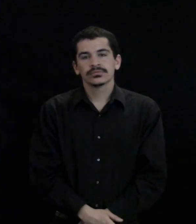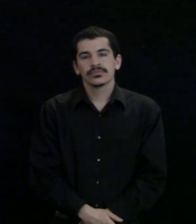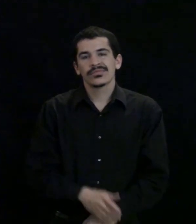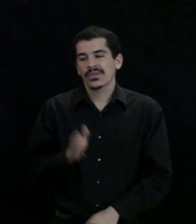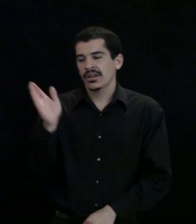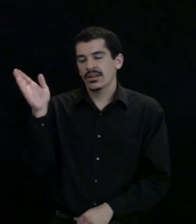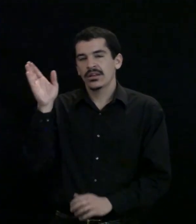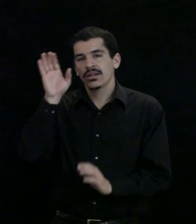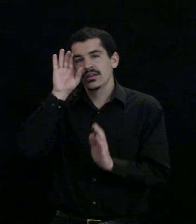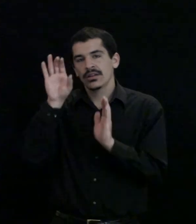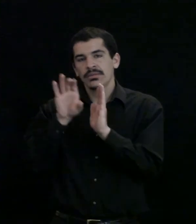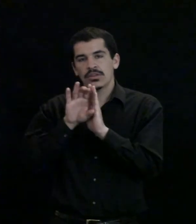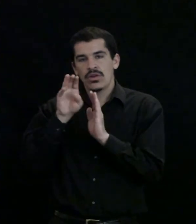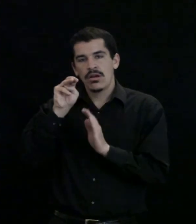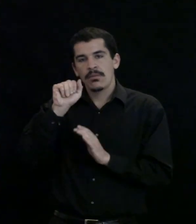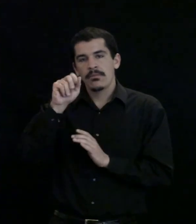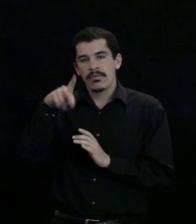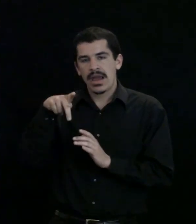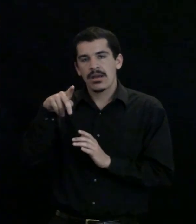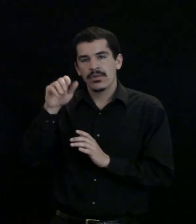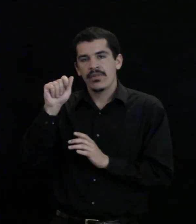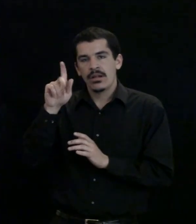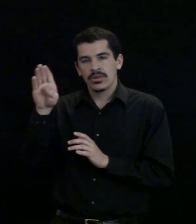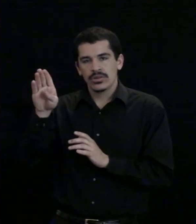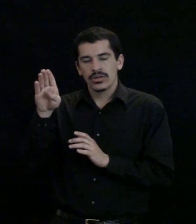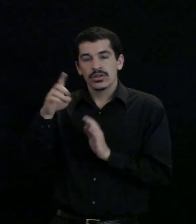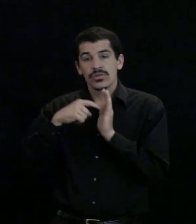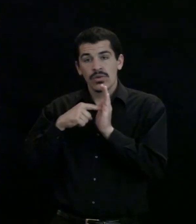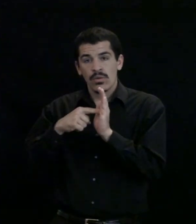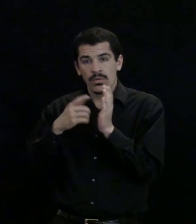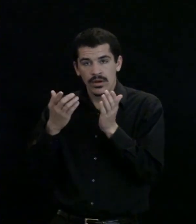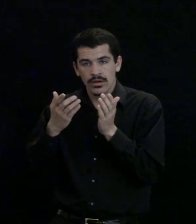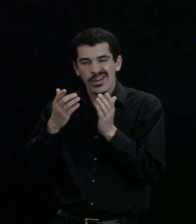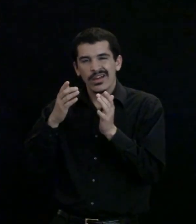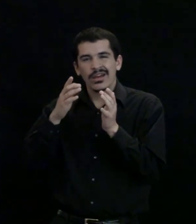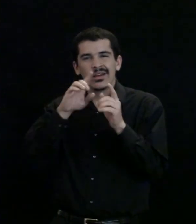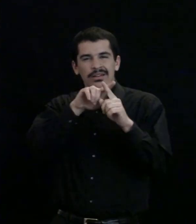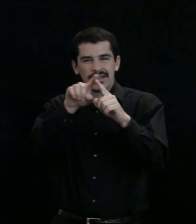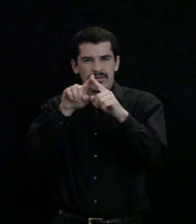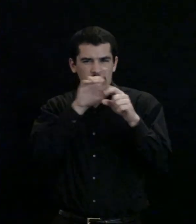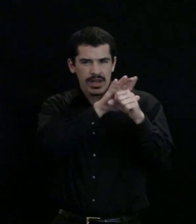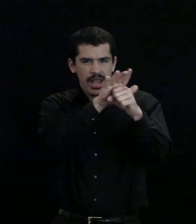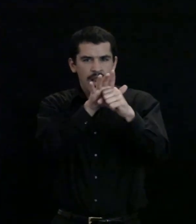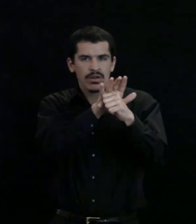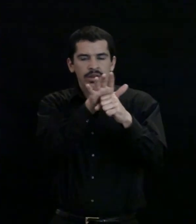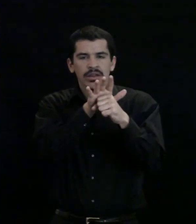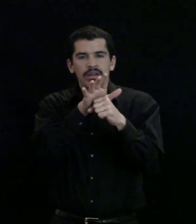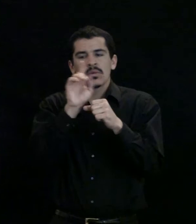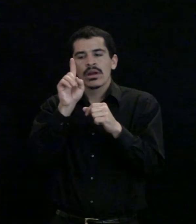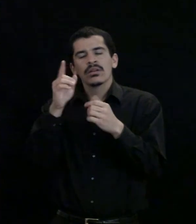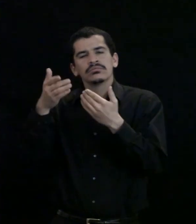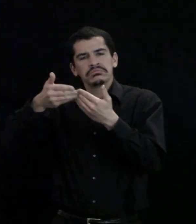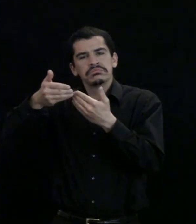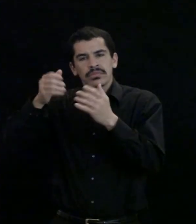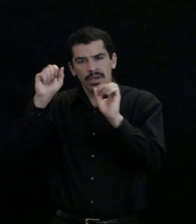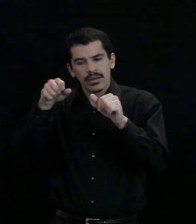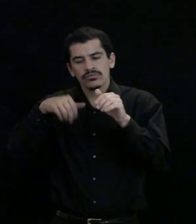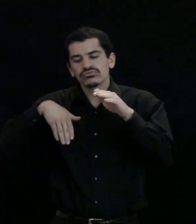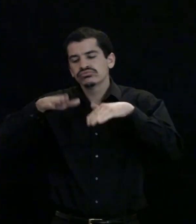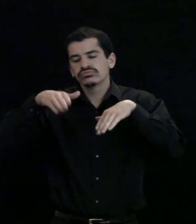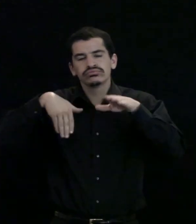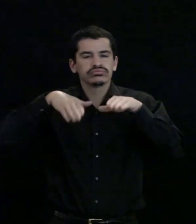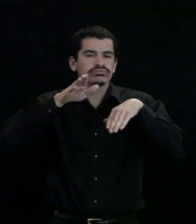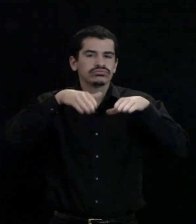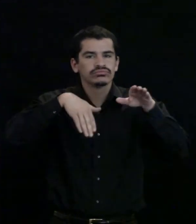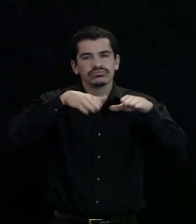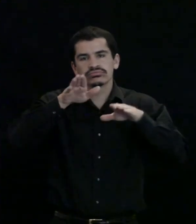This is a map of Albuquerque showing areas that are easy and comfortable to walk around in.